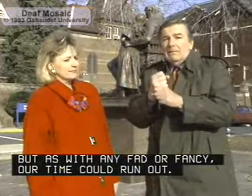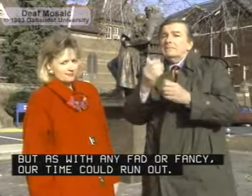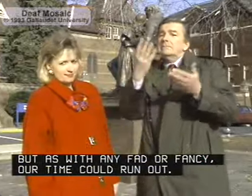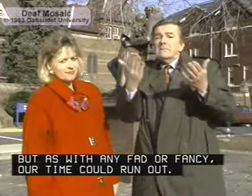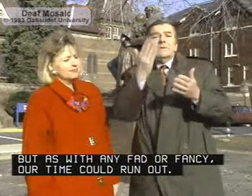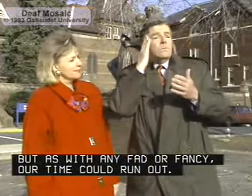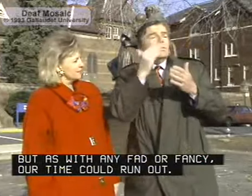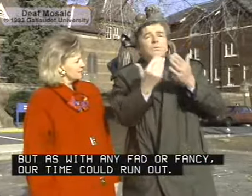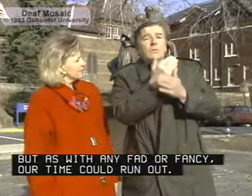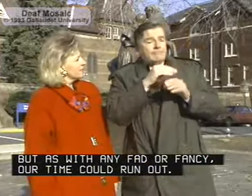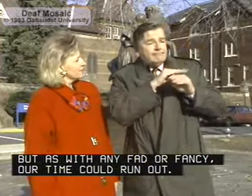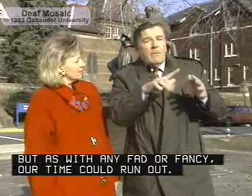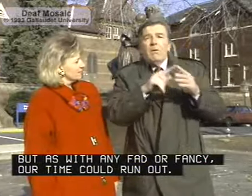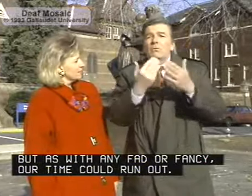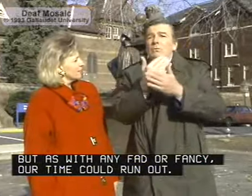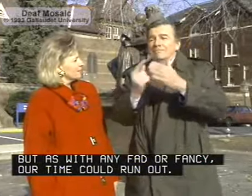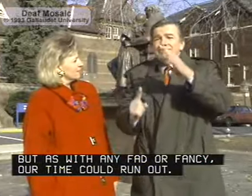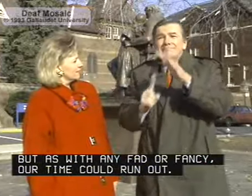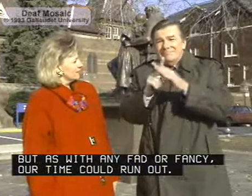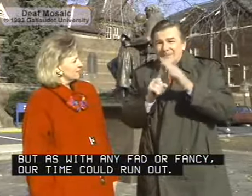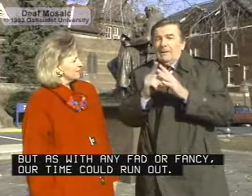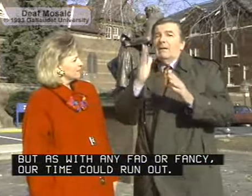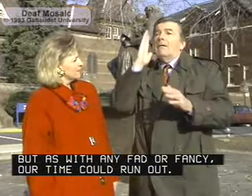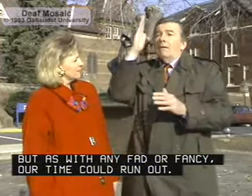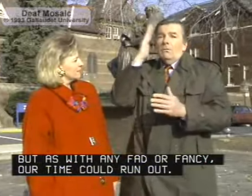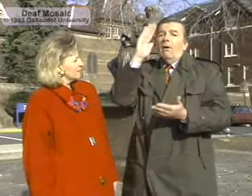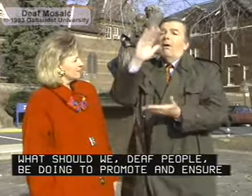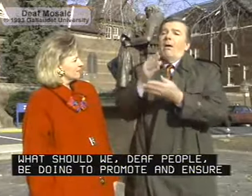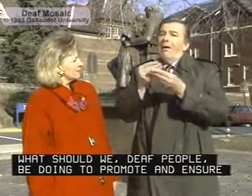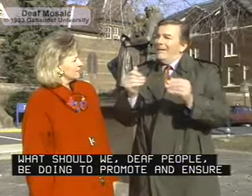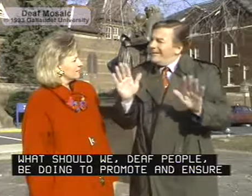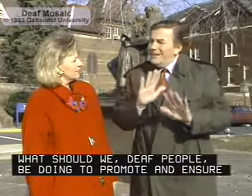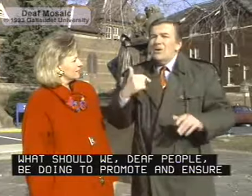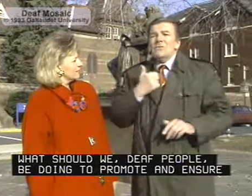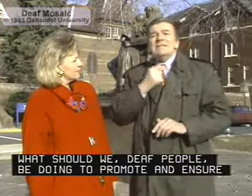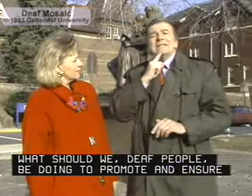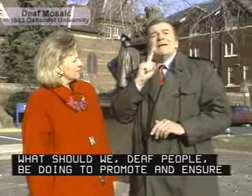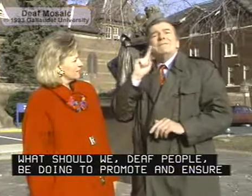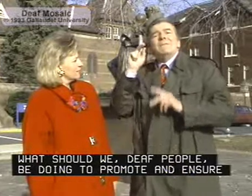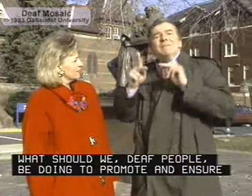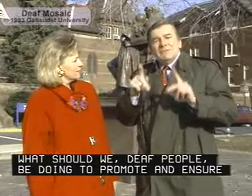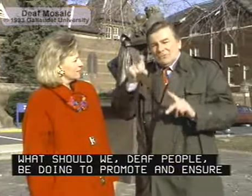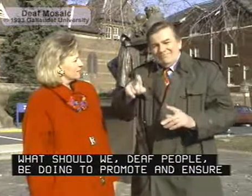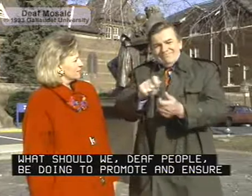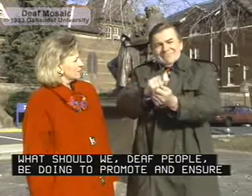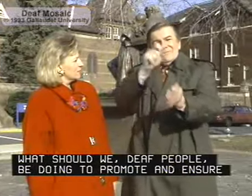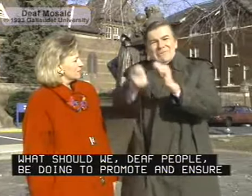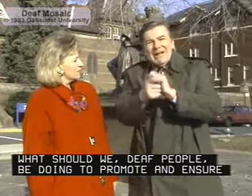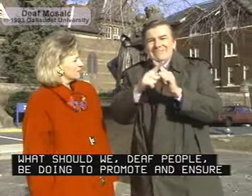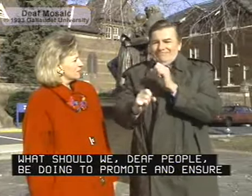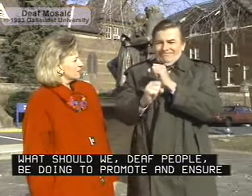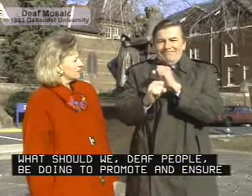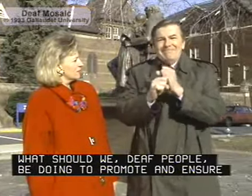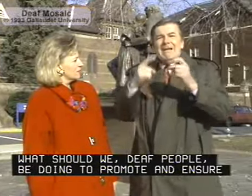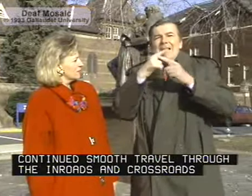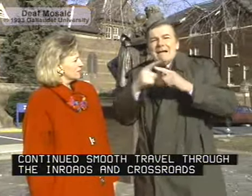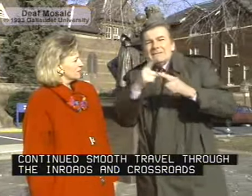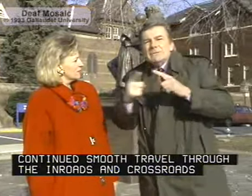any fad or fancy, our time could run out. What should we, deaf people, be doing to promote and ensure